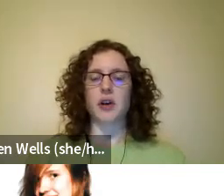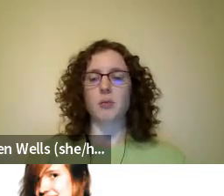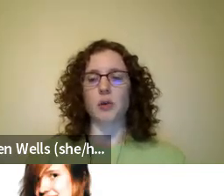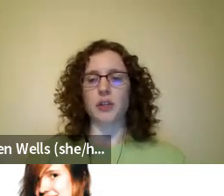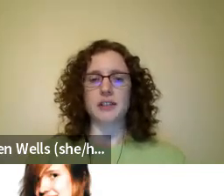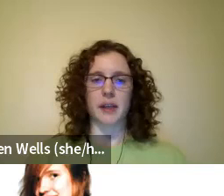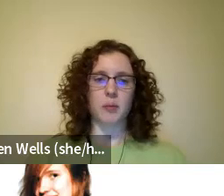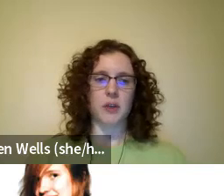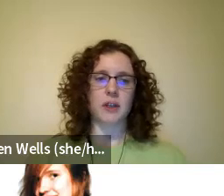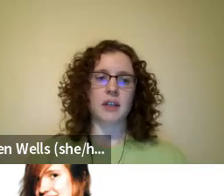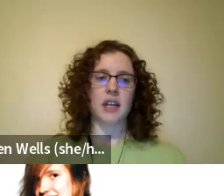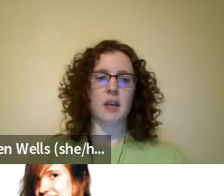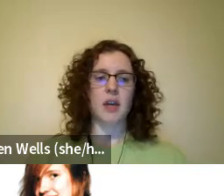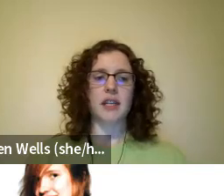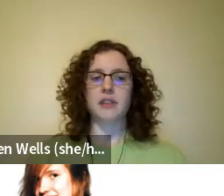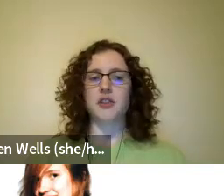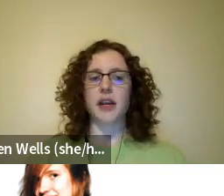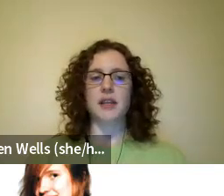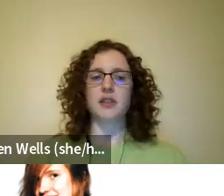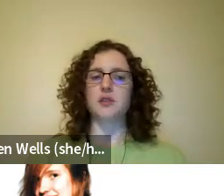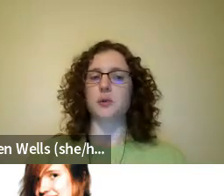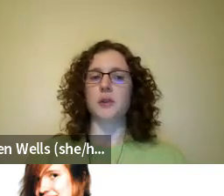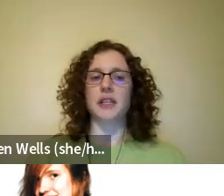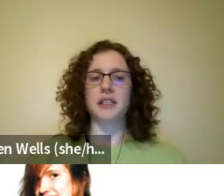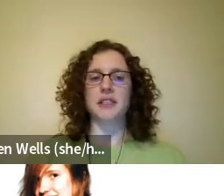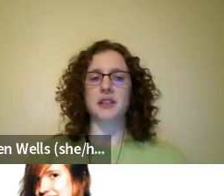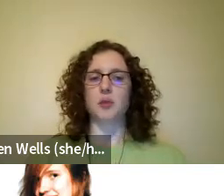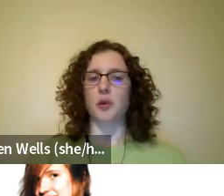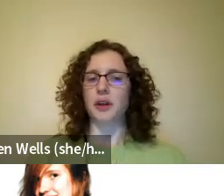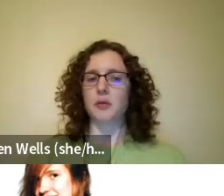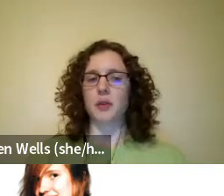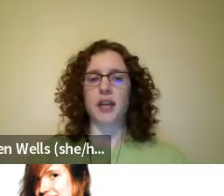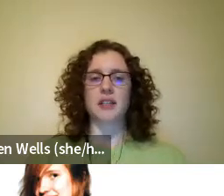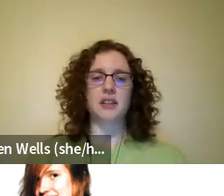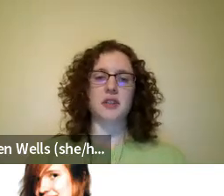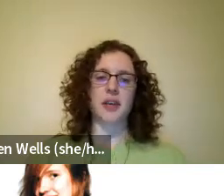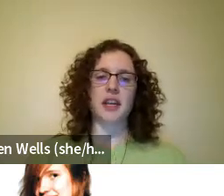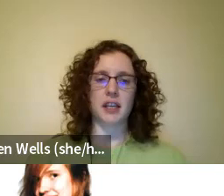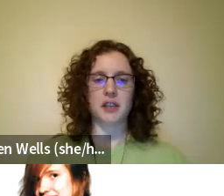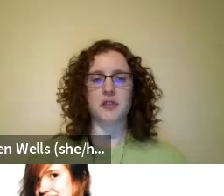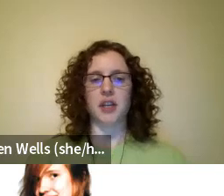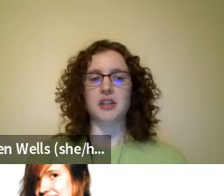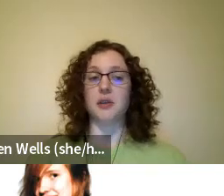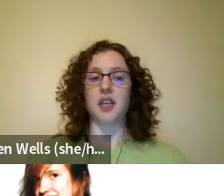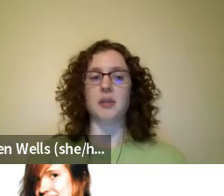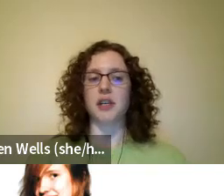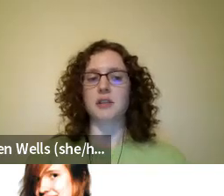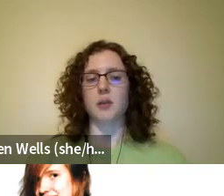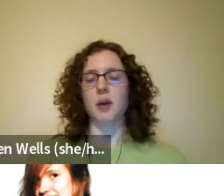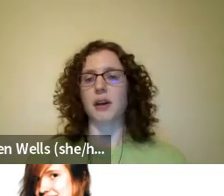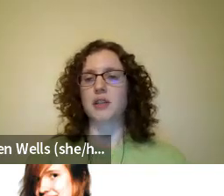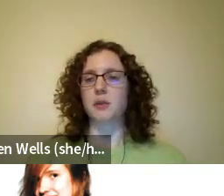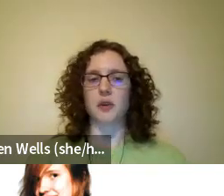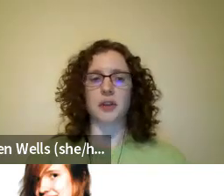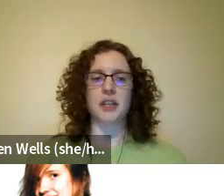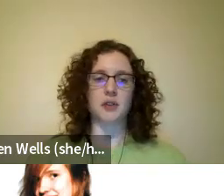or going home only to sleep. I maintained straight A's in school and didn't seek support, which made it easy for me to do as I pleased while